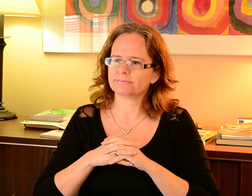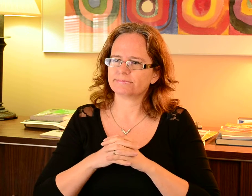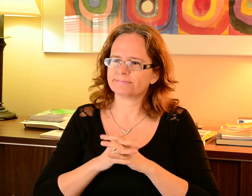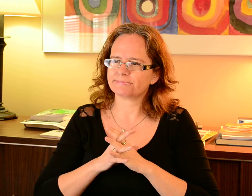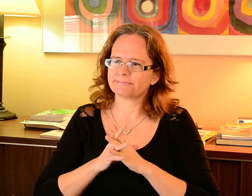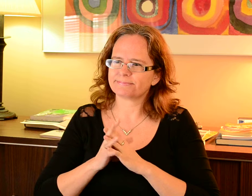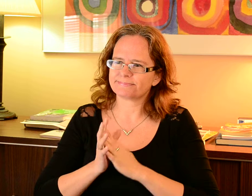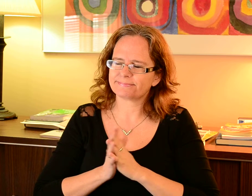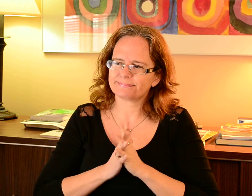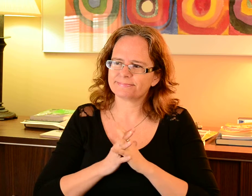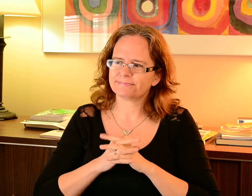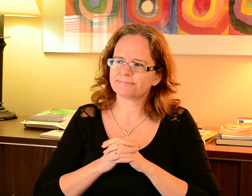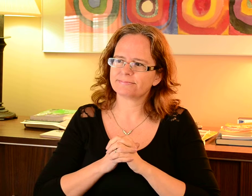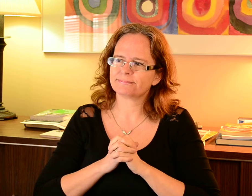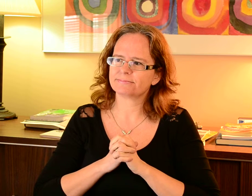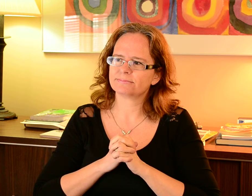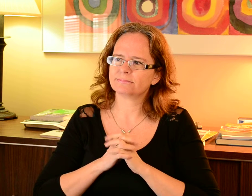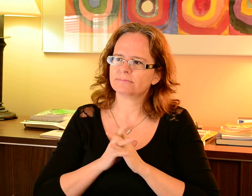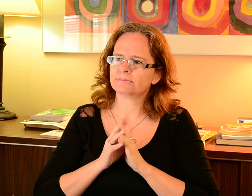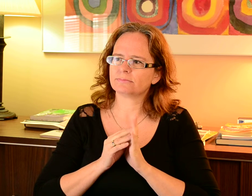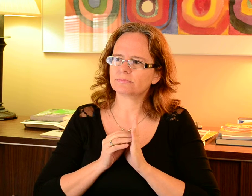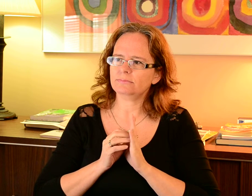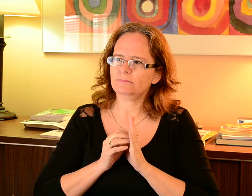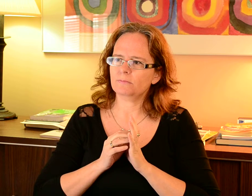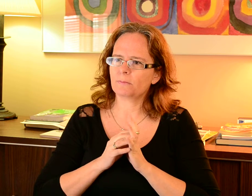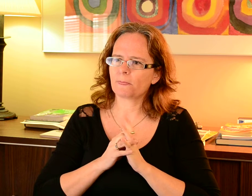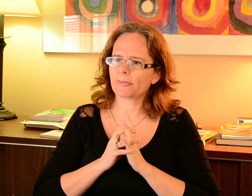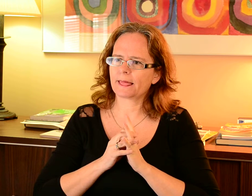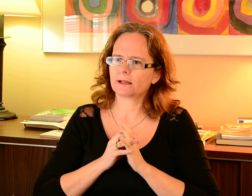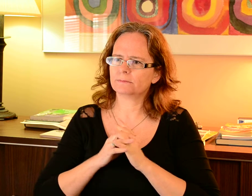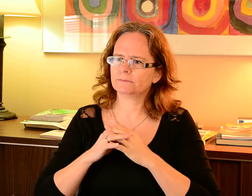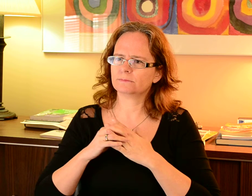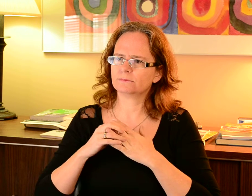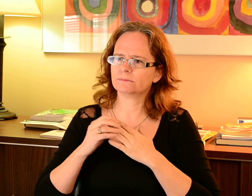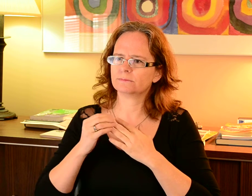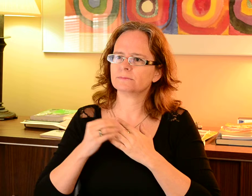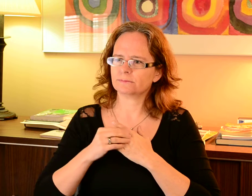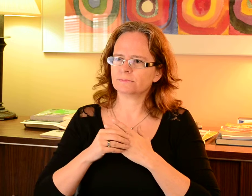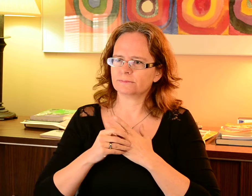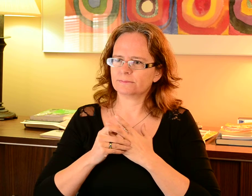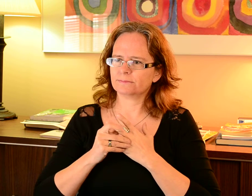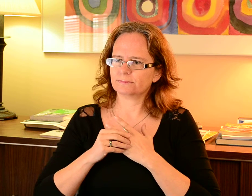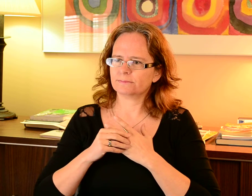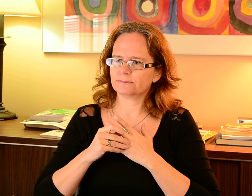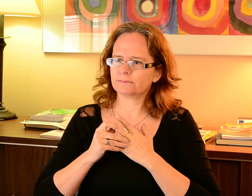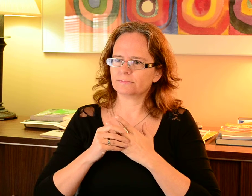bit of sign language. Now, because this is about DHHS and increasing awareness about